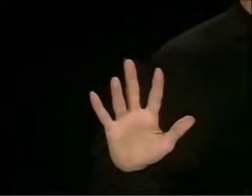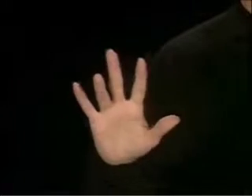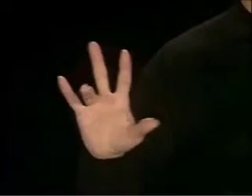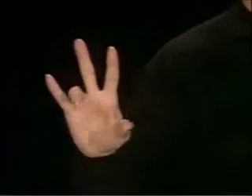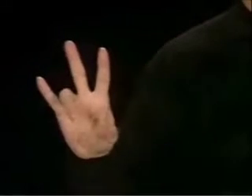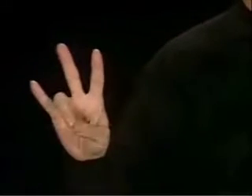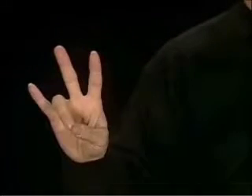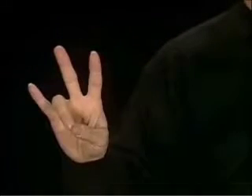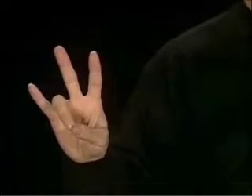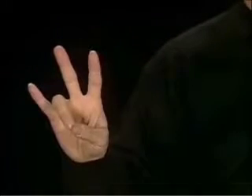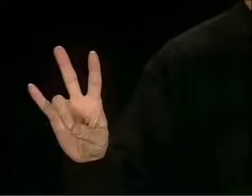57,